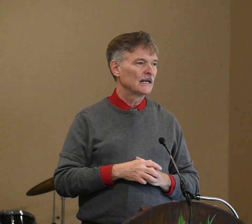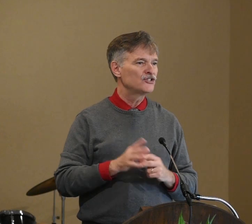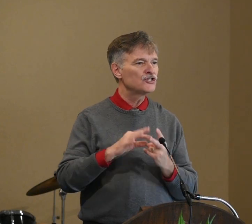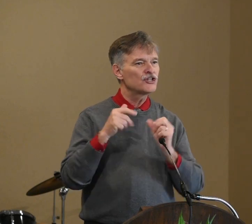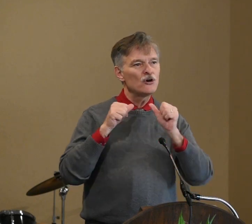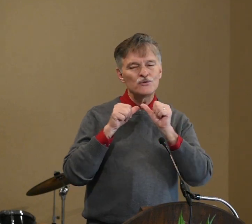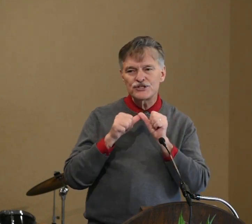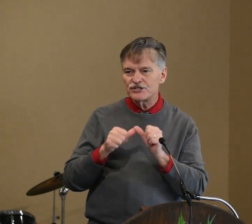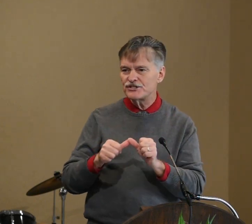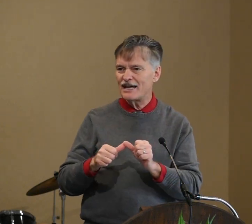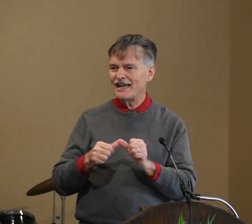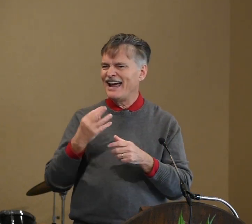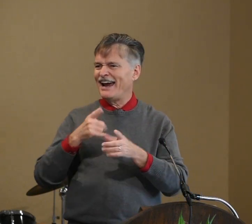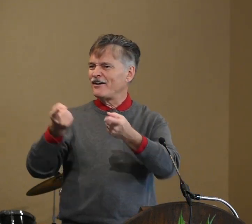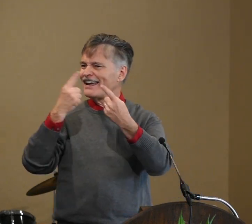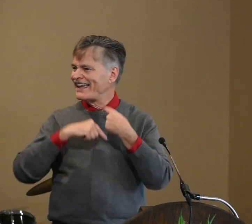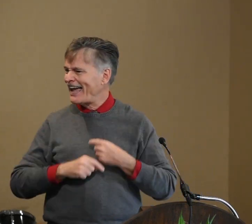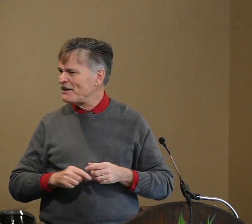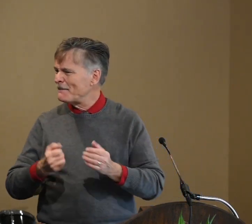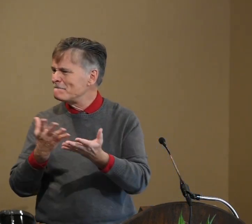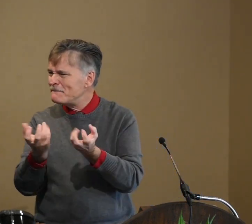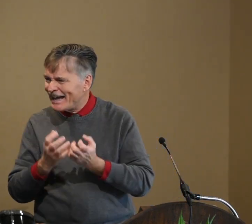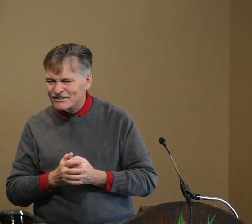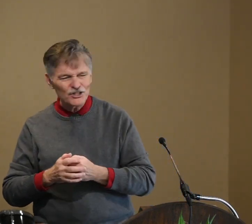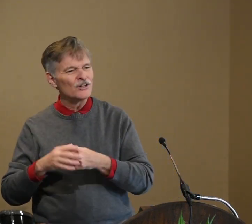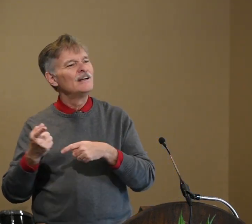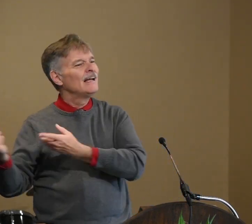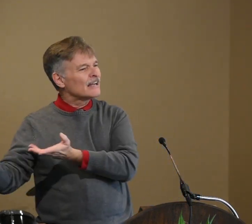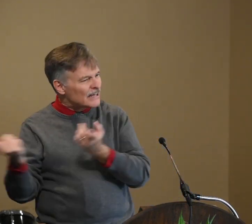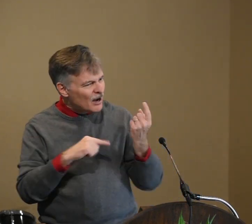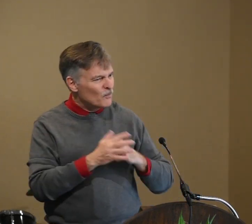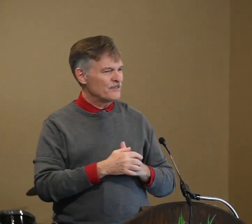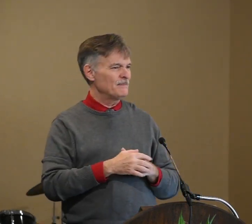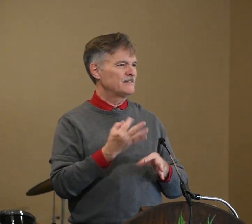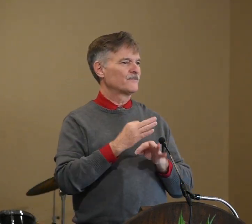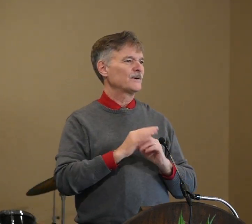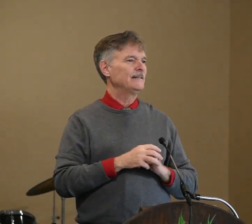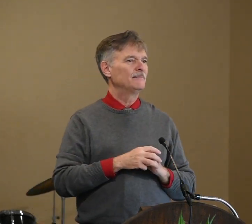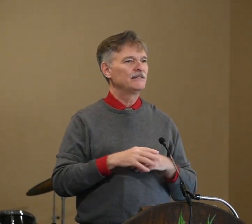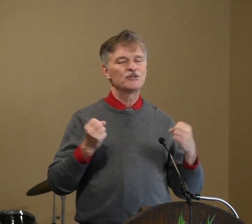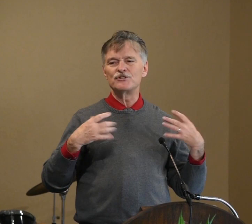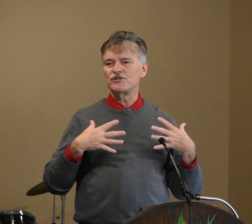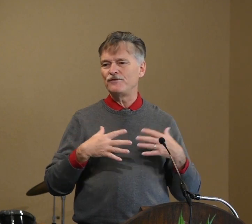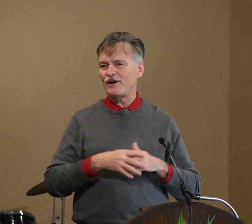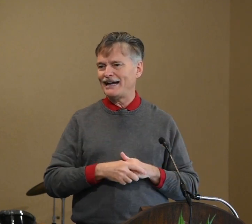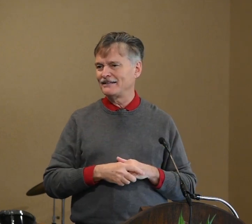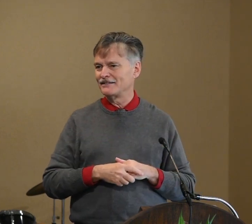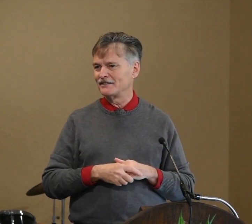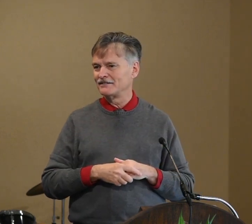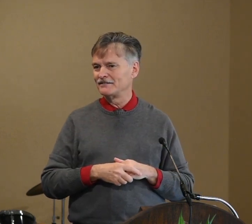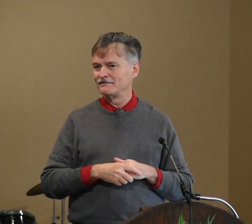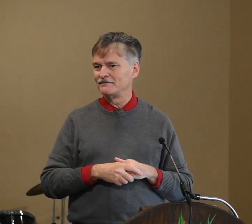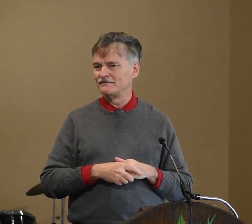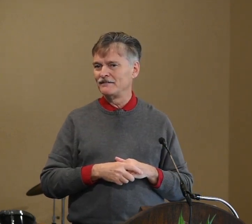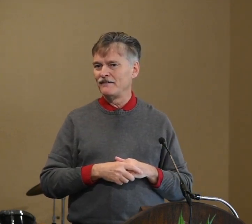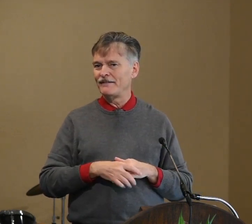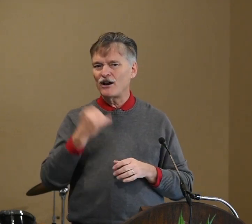And she chose to stay. Harriet came and begged her, come with me to freedom. And she was too frightened. That